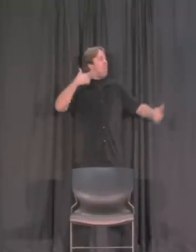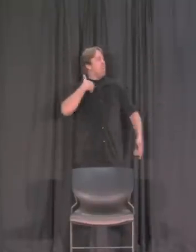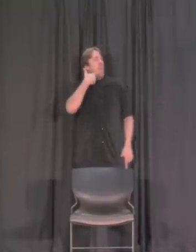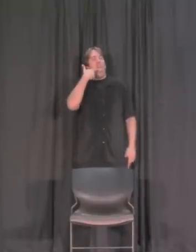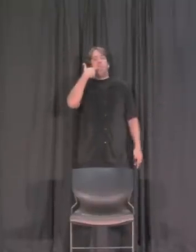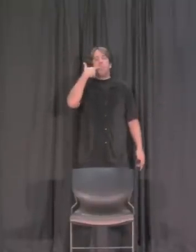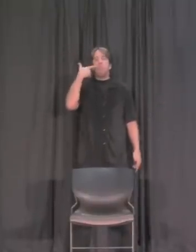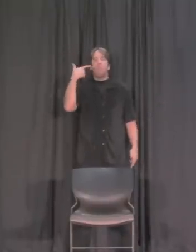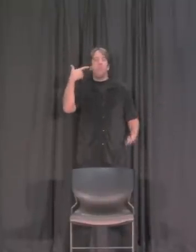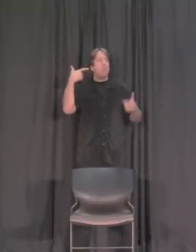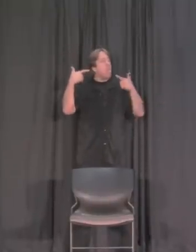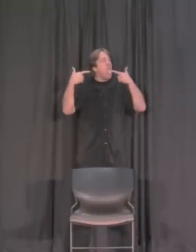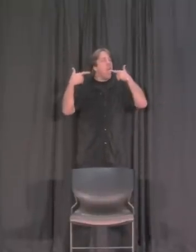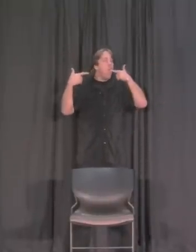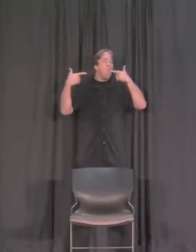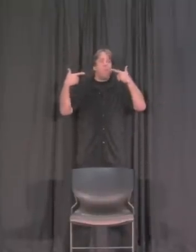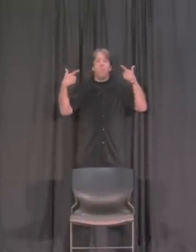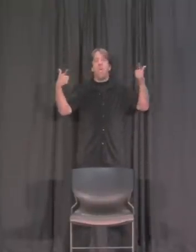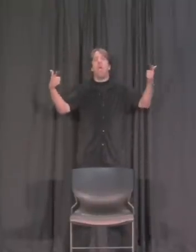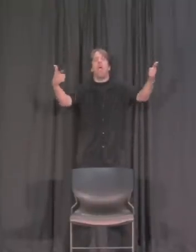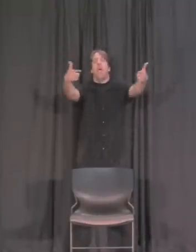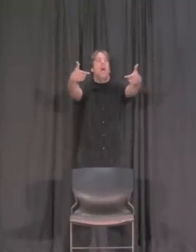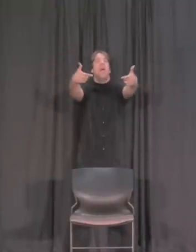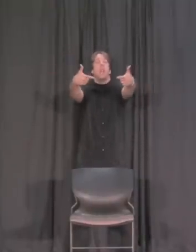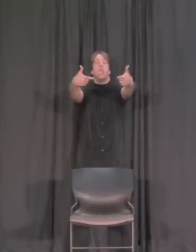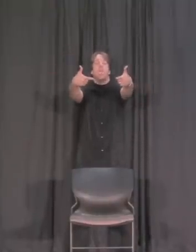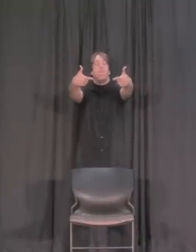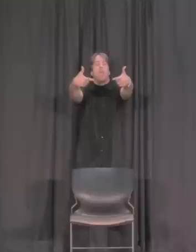Then I got really, really, really cocky. My mom